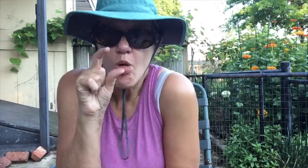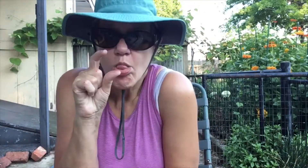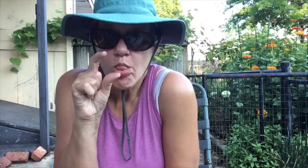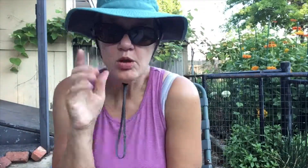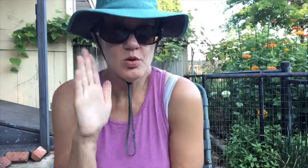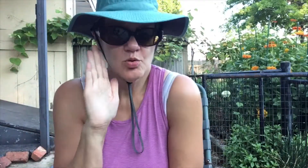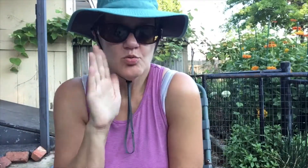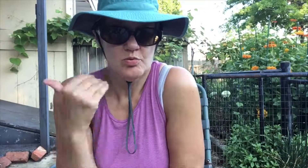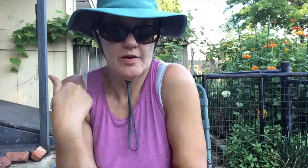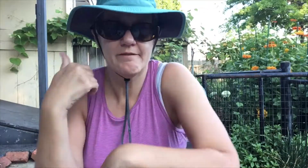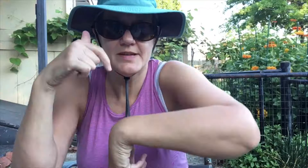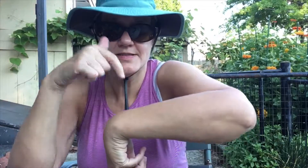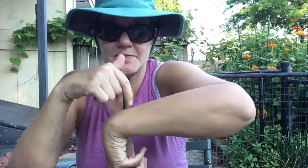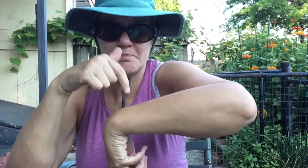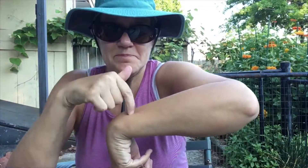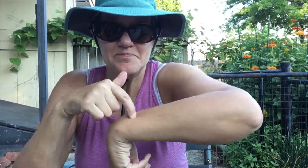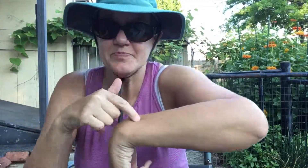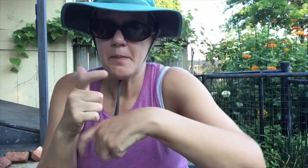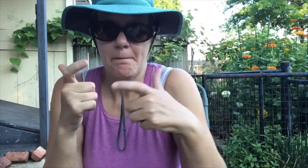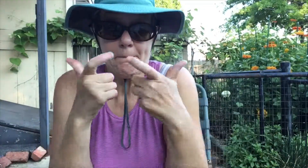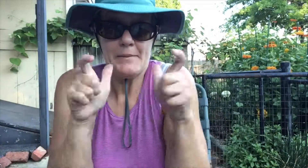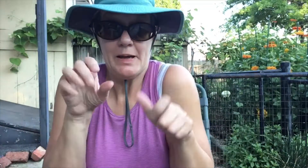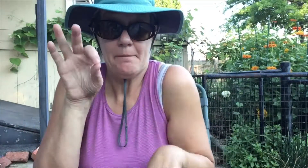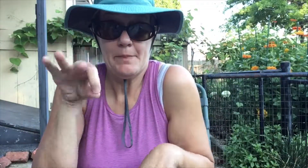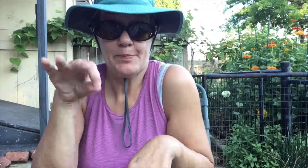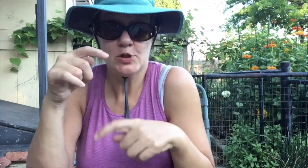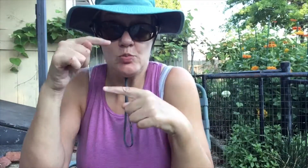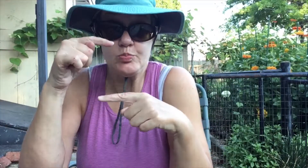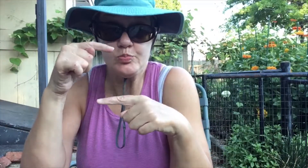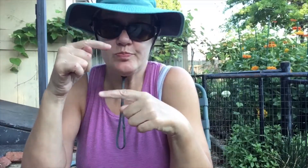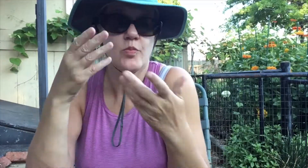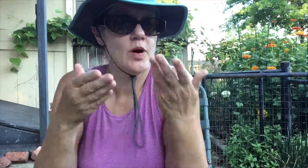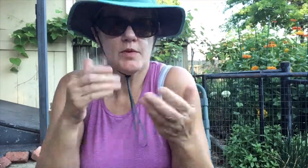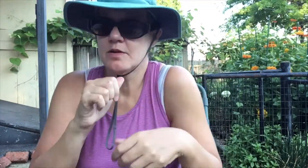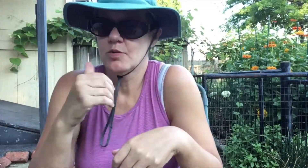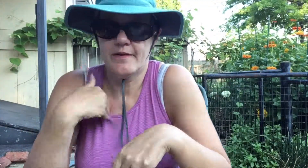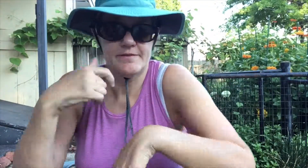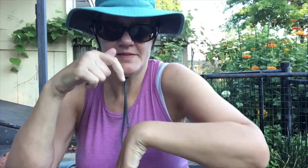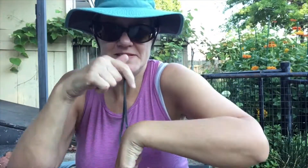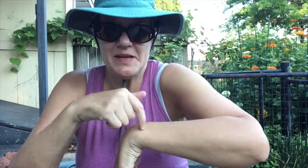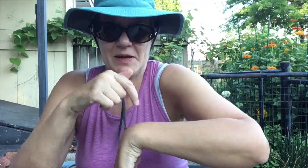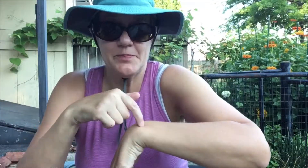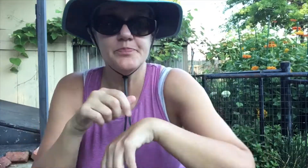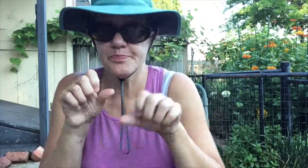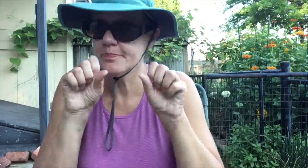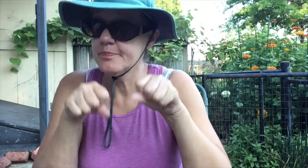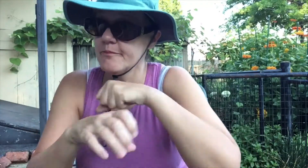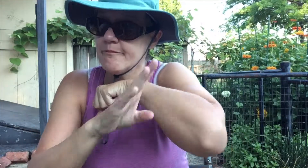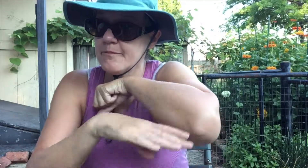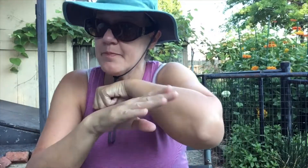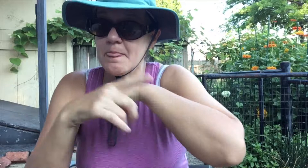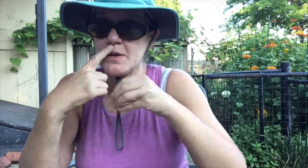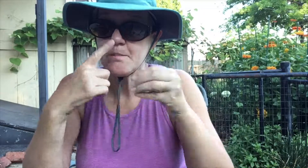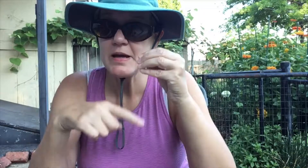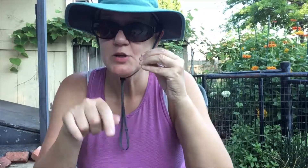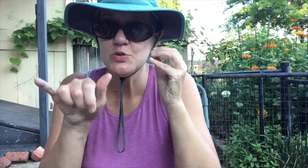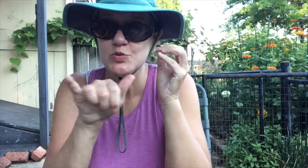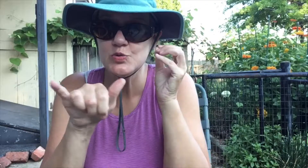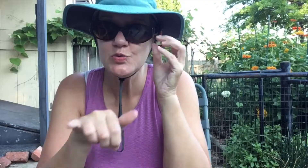and because they're going to be small peppers, they'll have time to ripen, but big bell peppers wouldn't have enough time.